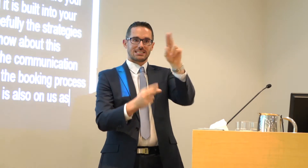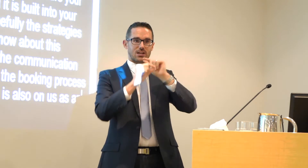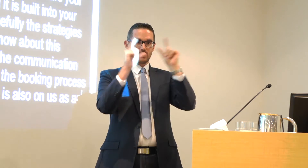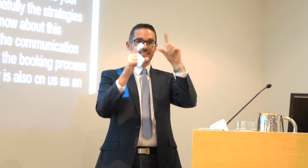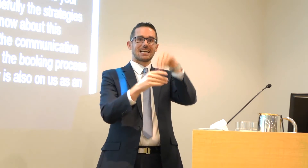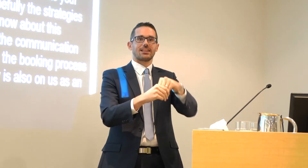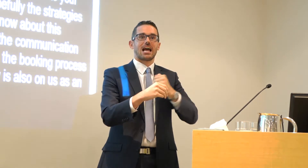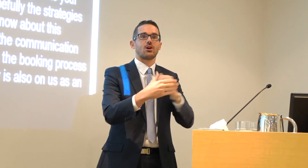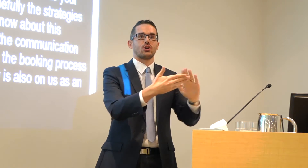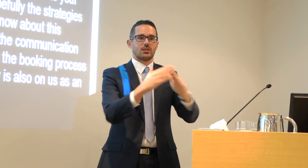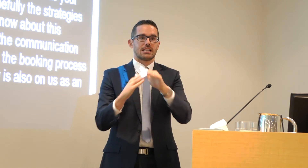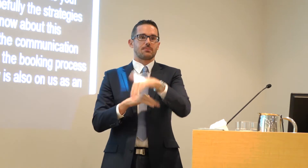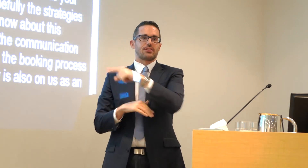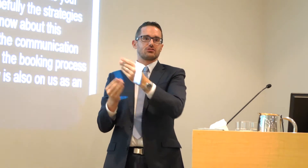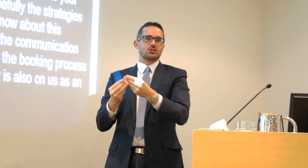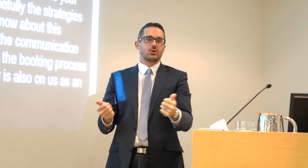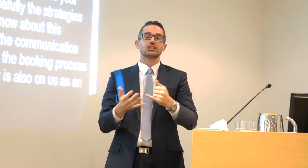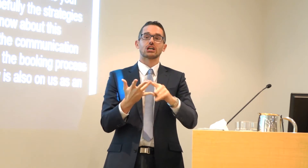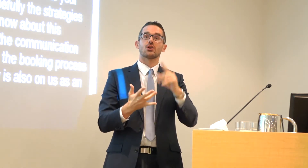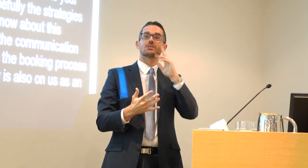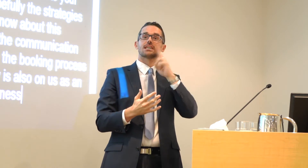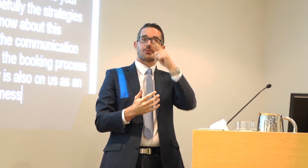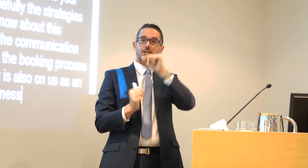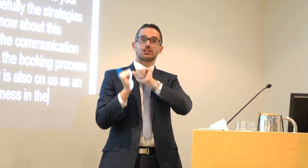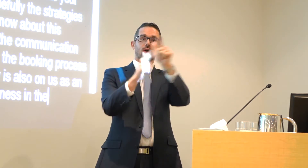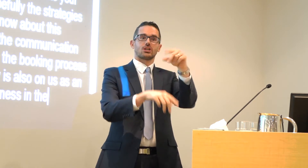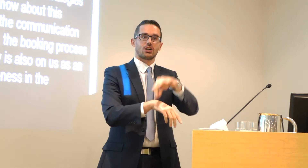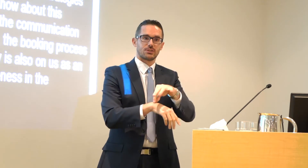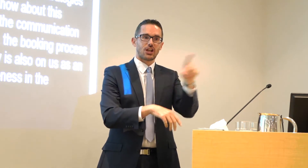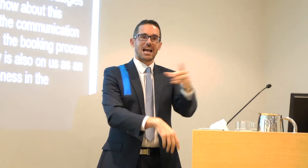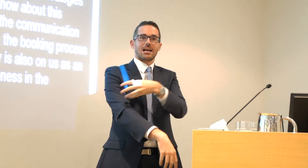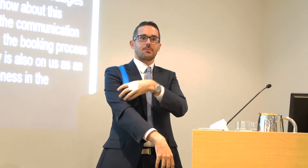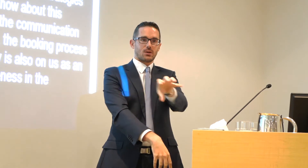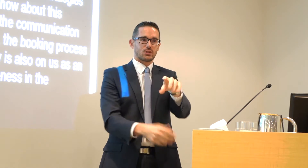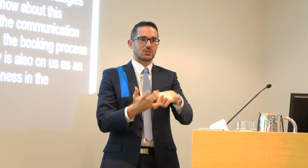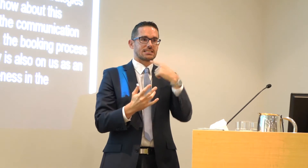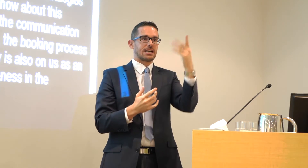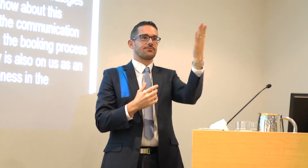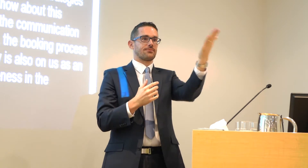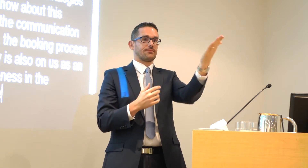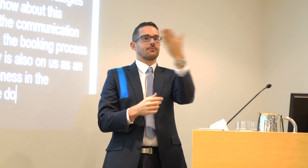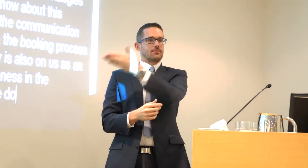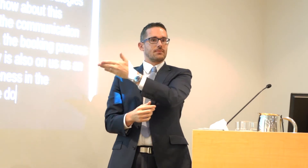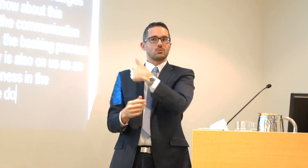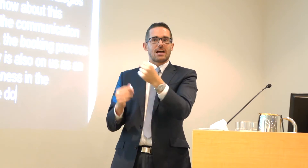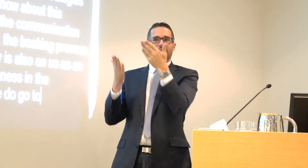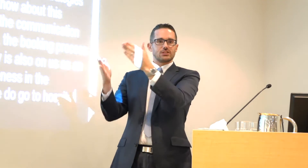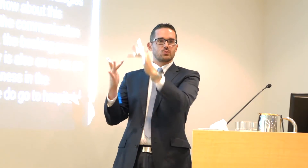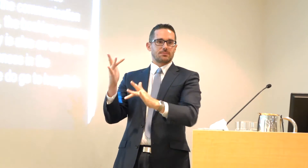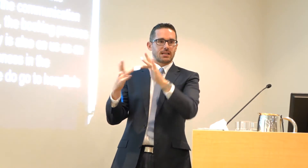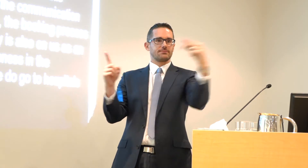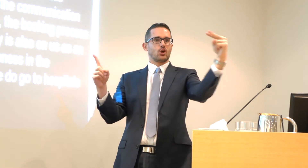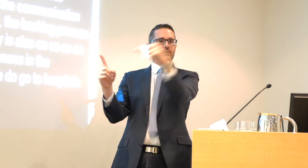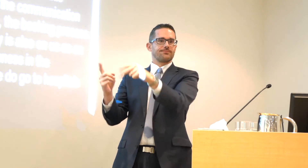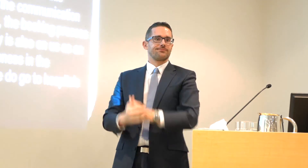deaf community to increase awareness in the community about this resource. So when deaf people do go to hospitals, they feel empowered